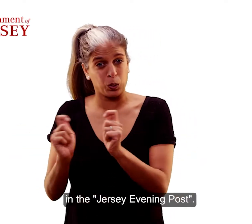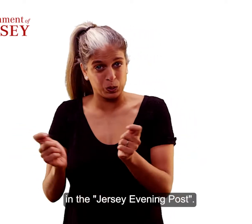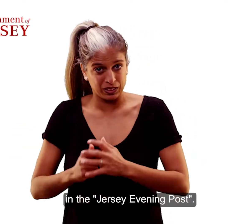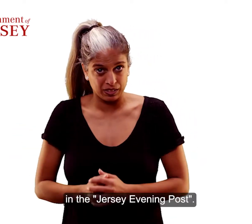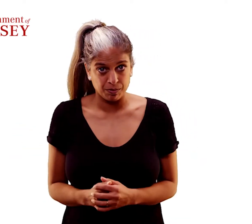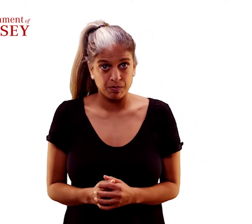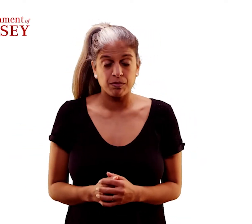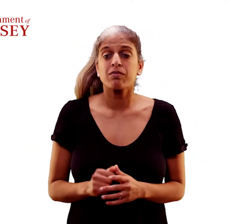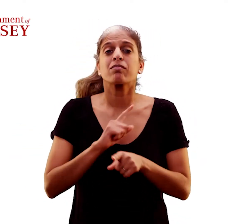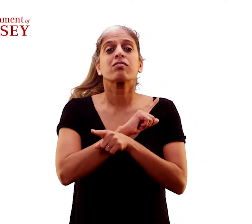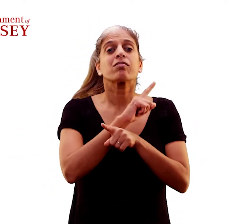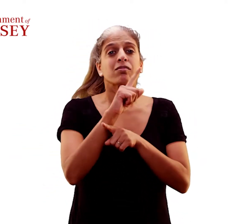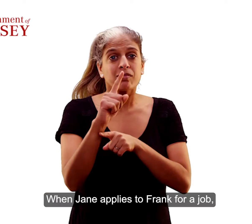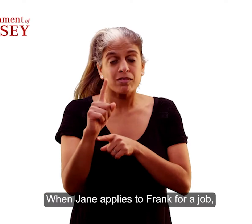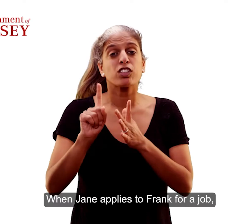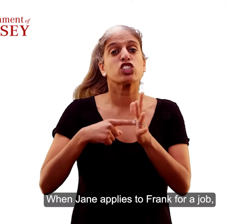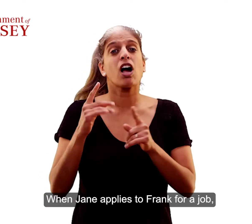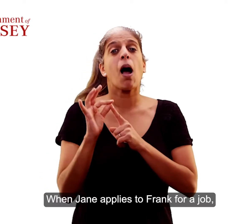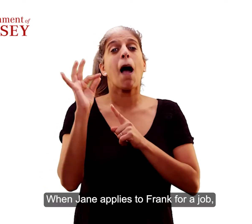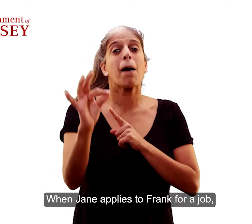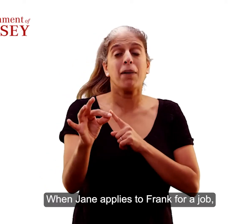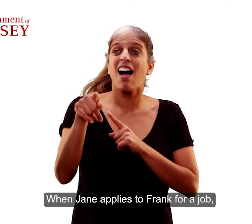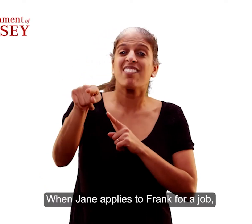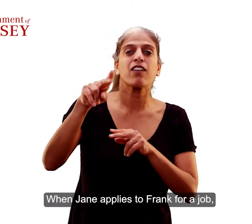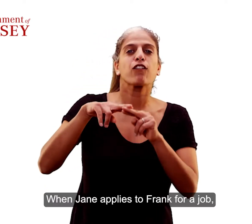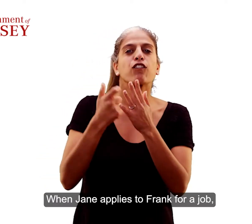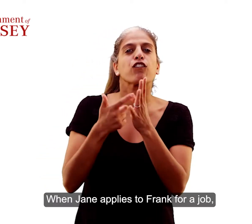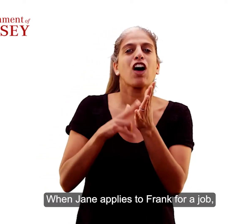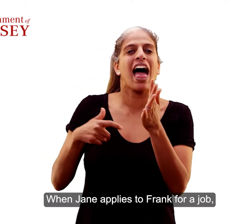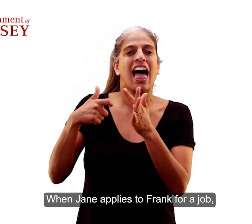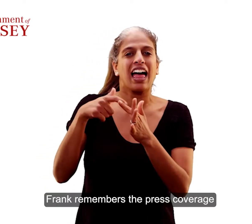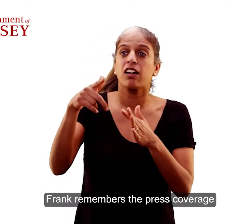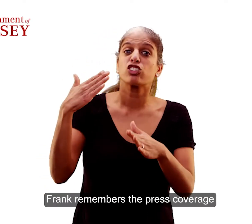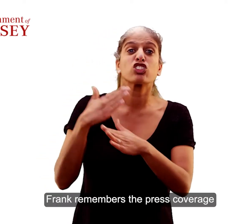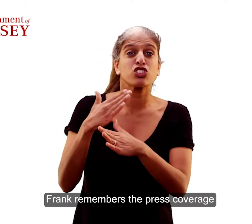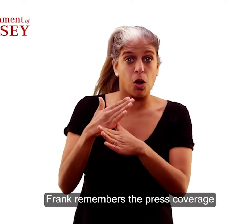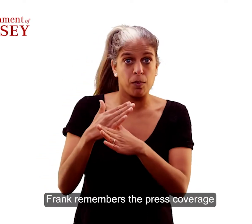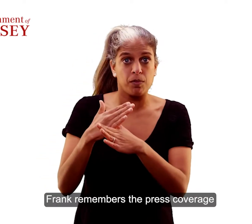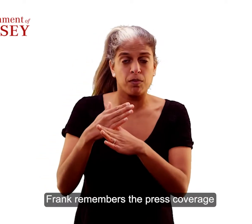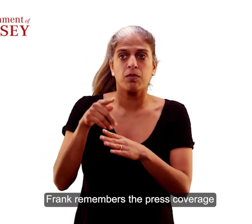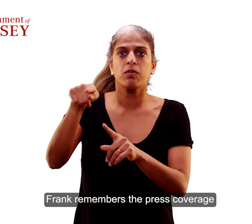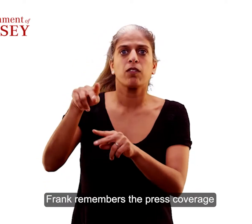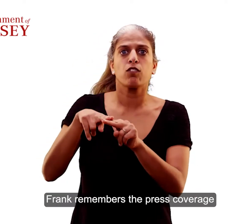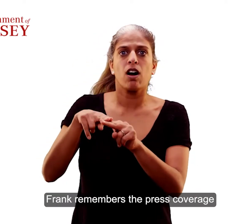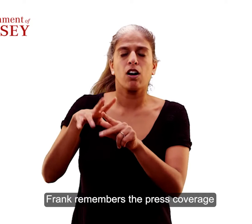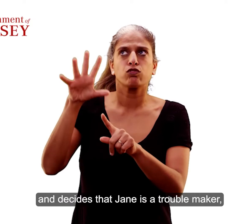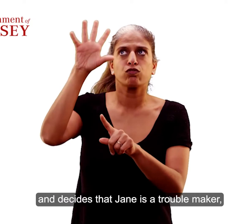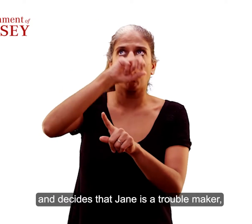Post. When Jane applies to Frank for a job, Frank remembers the press coverage and decides